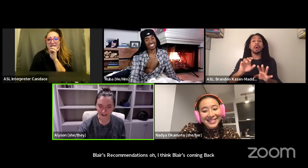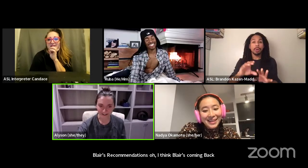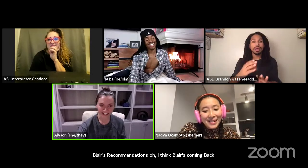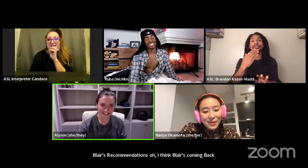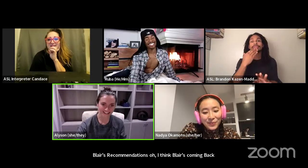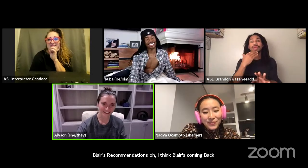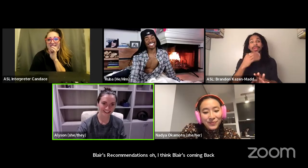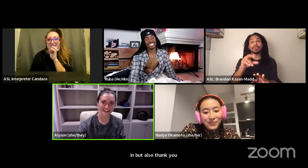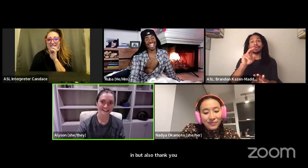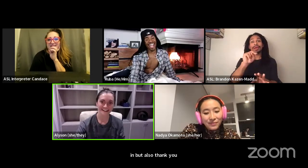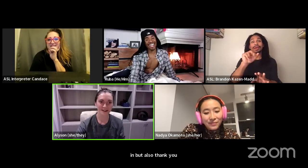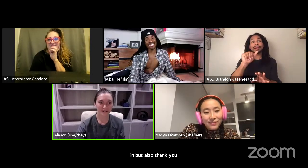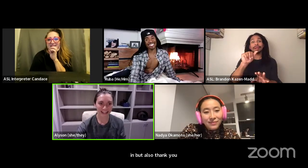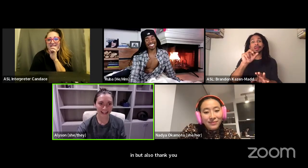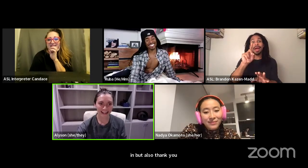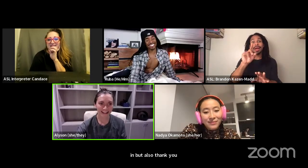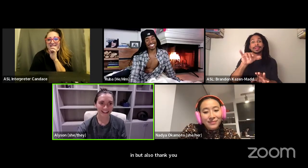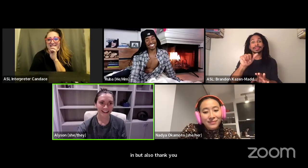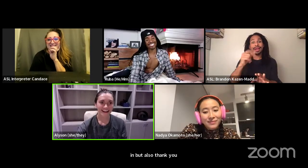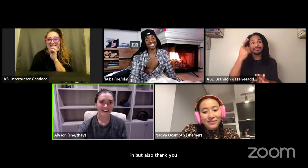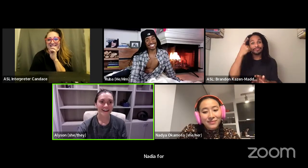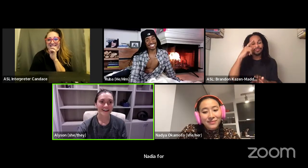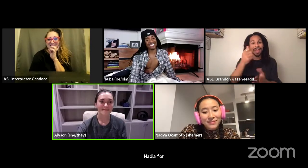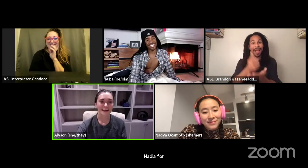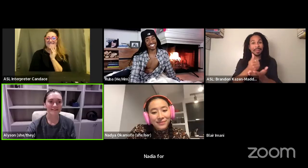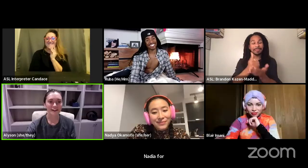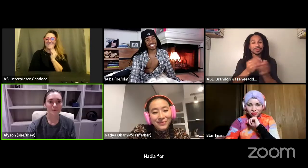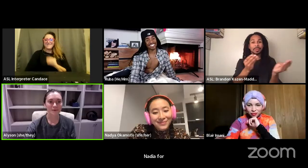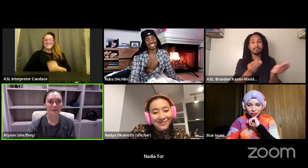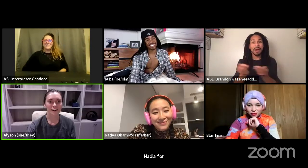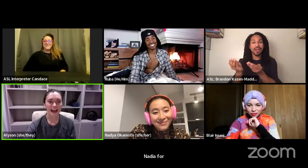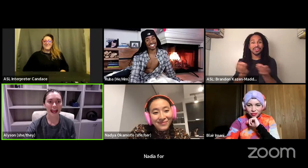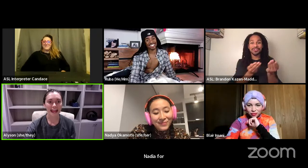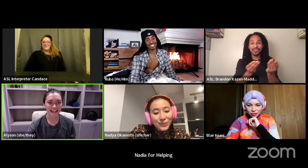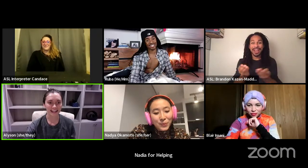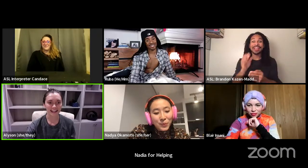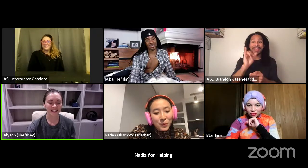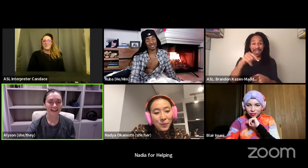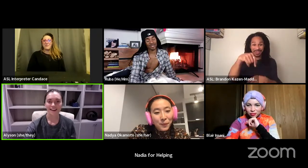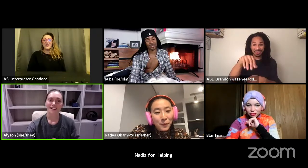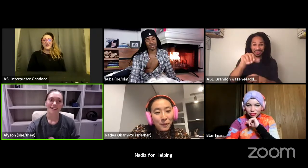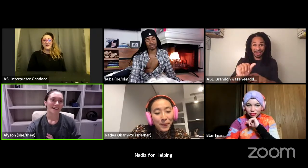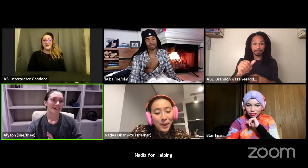helping moderate the Q&A. If there were any